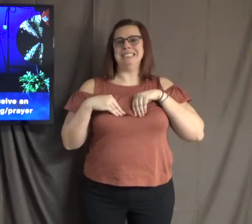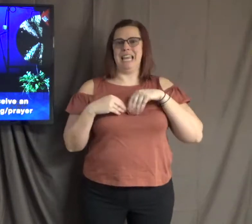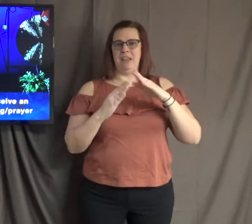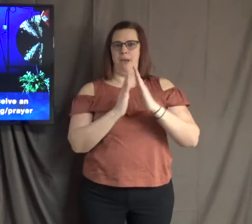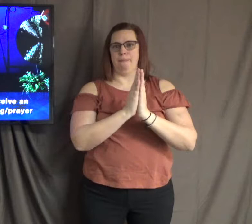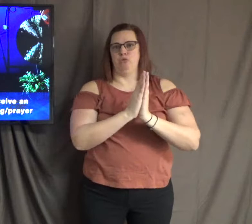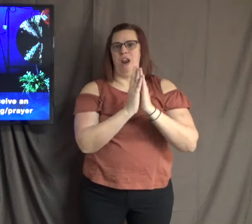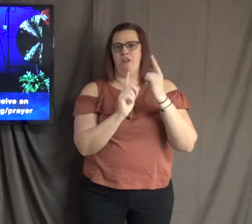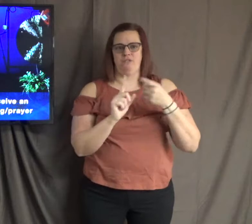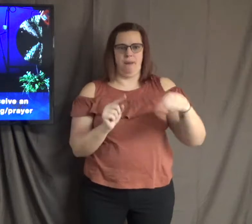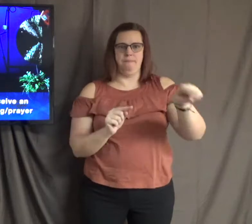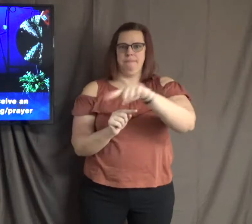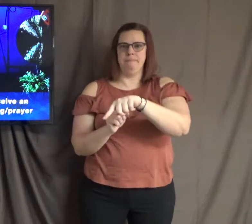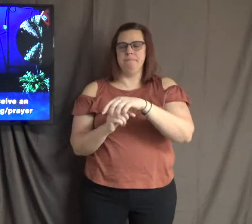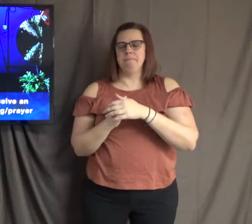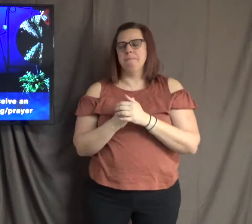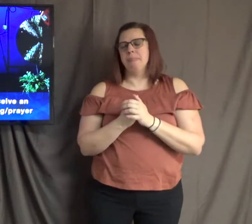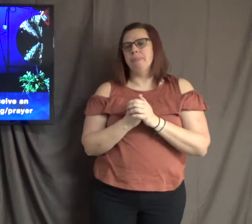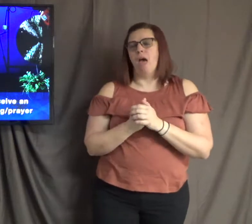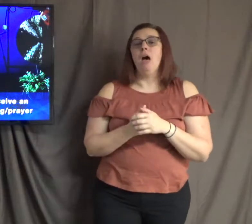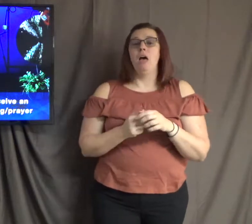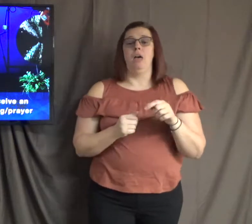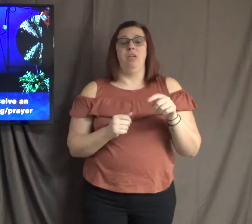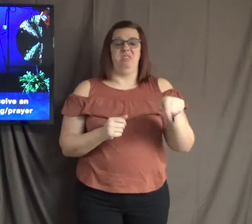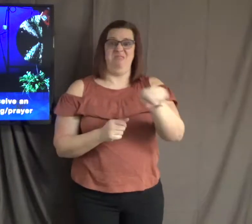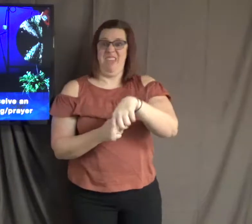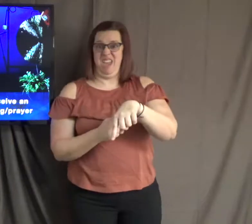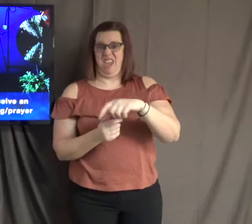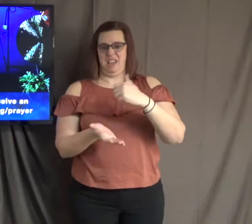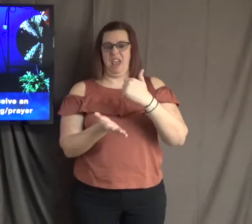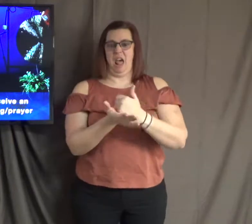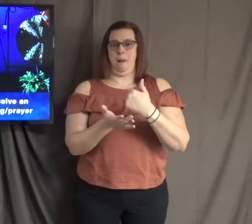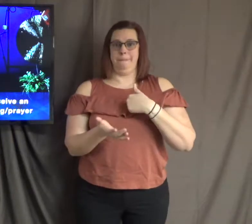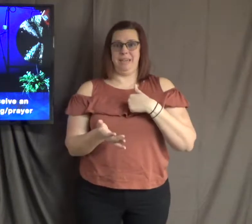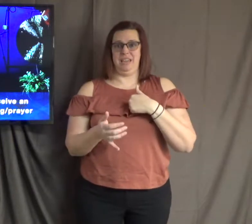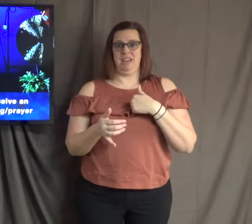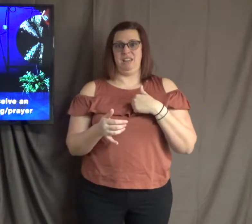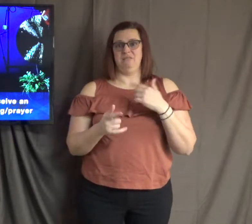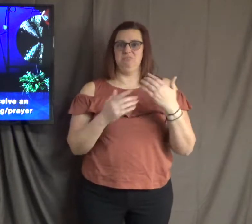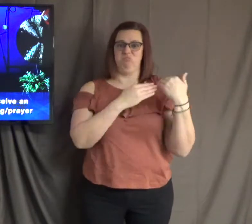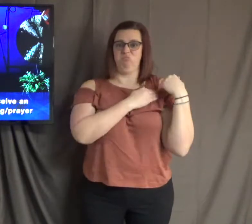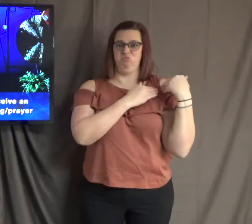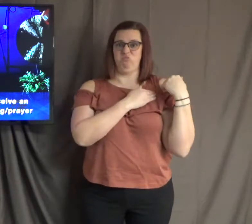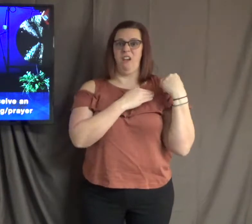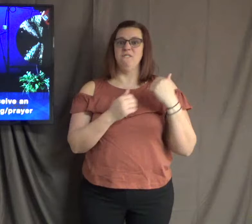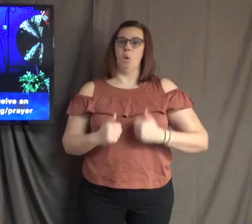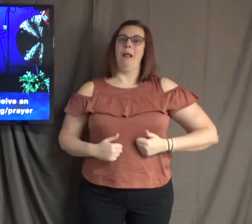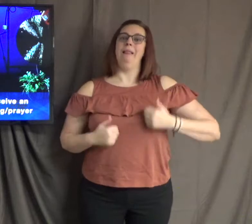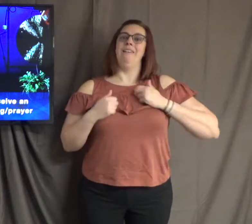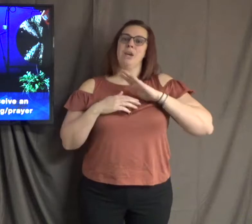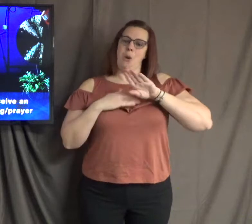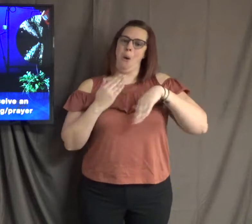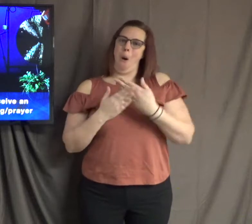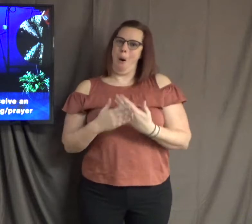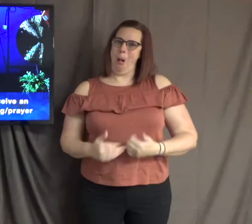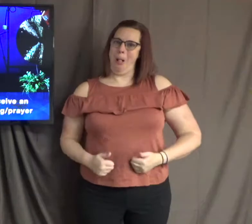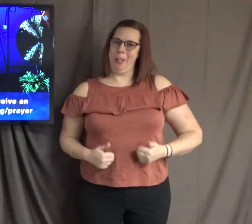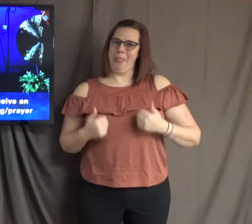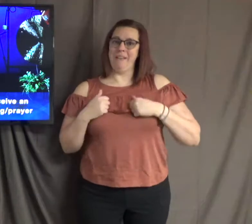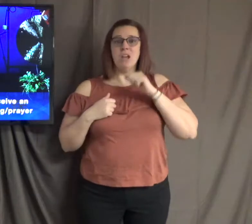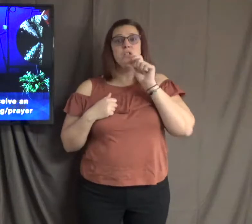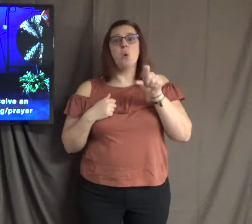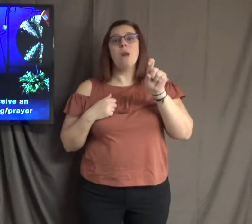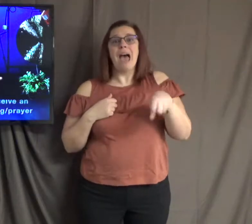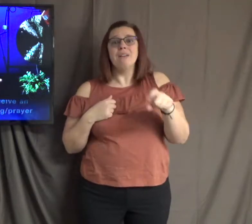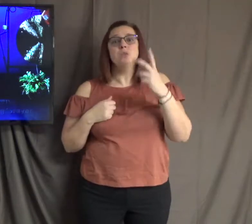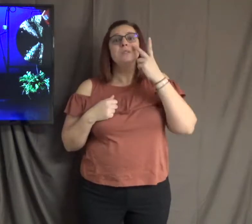beings. And these practitioners, they help me stay accountable to living a whole life. I don't have to see them just when I have an issue going